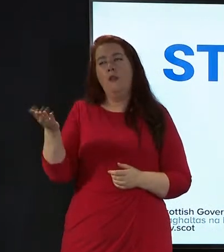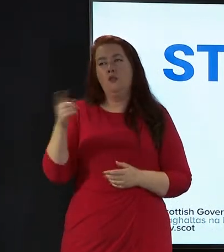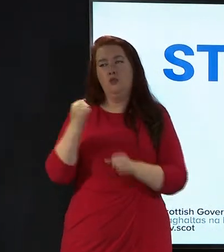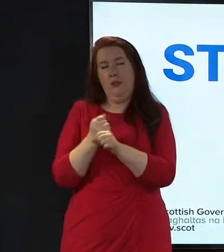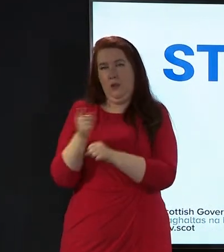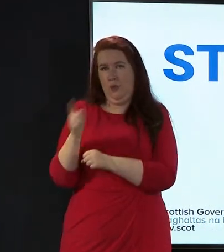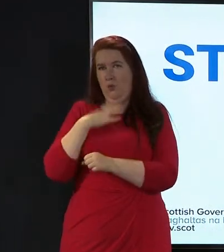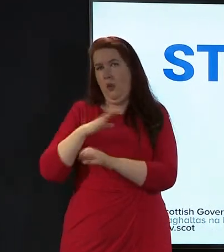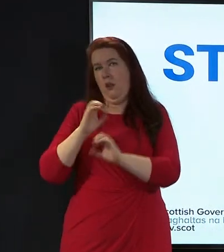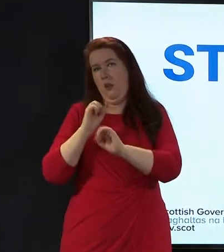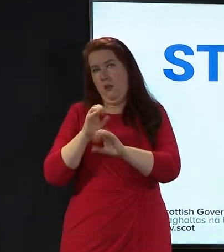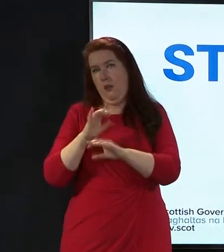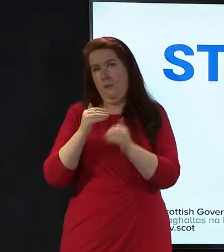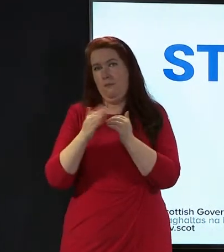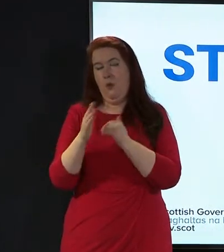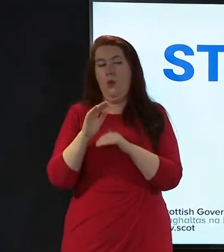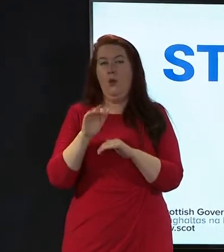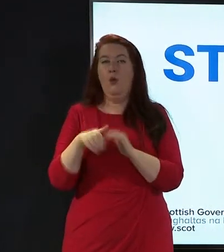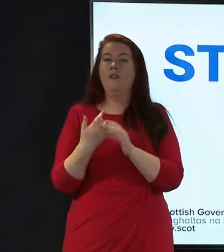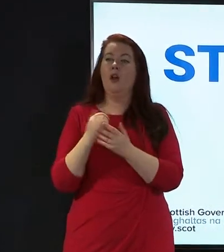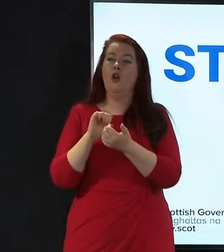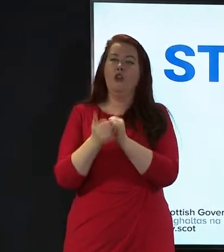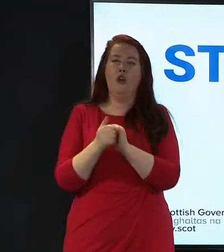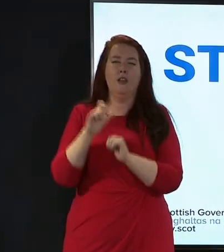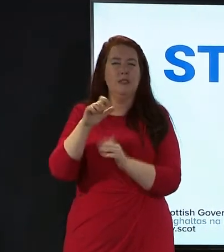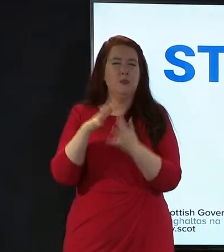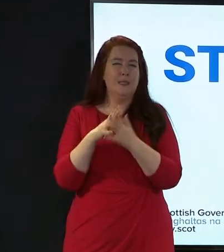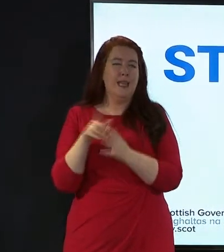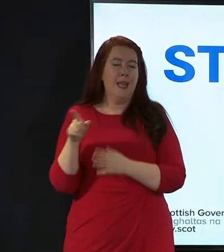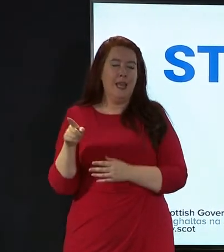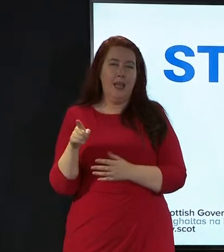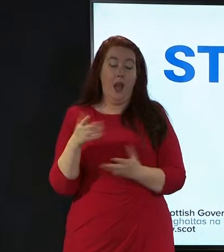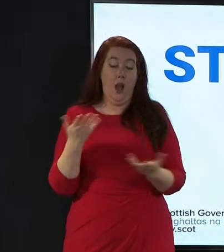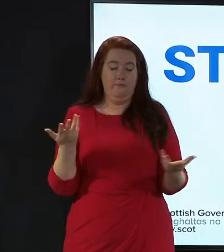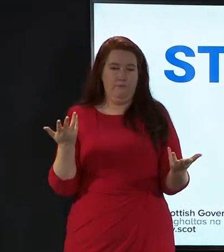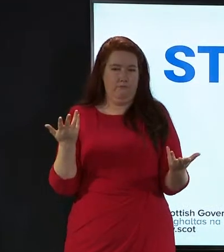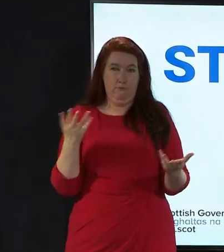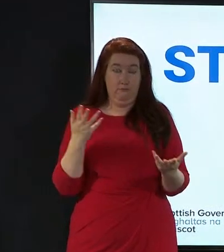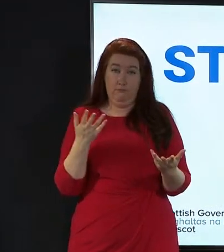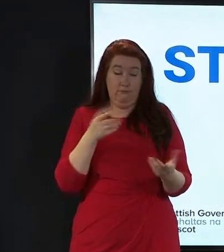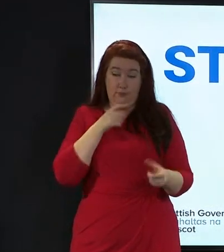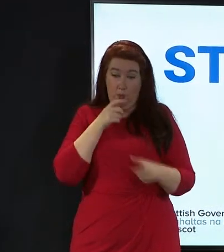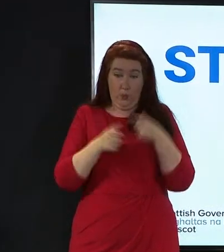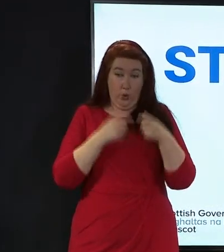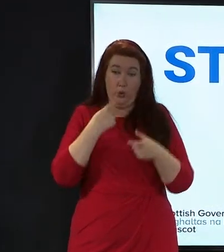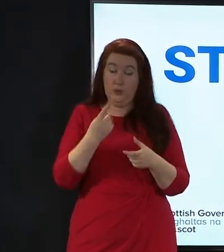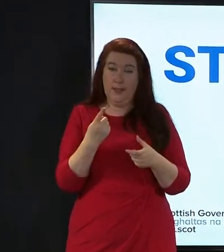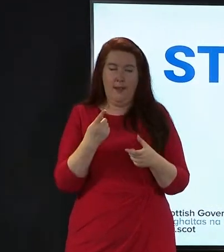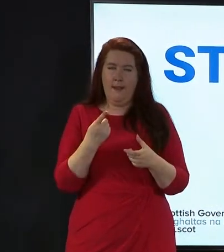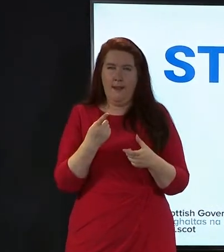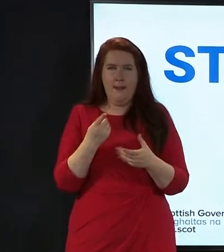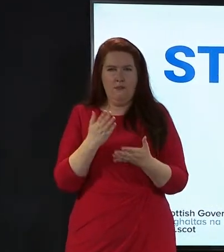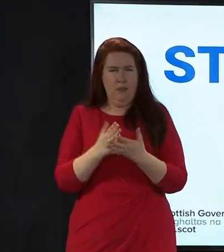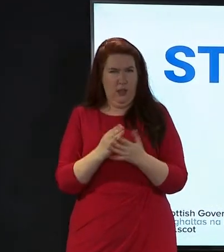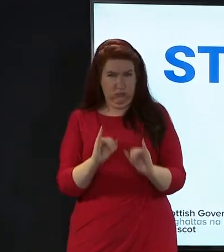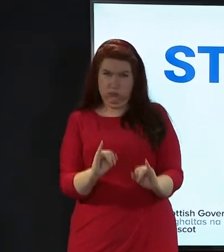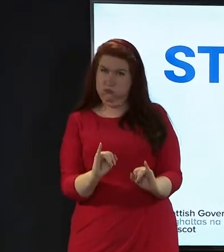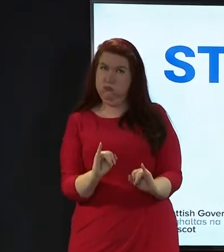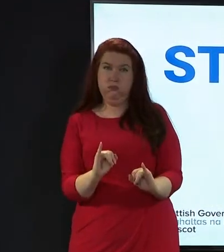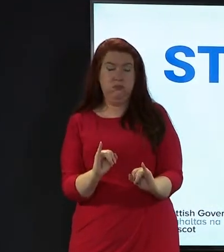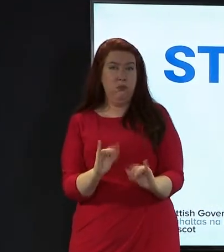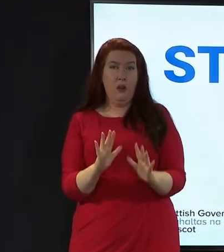to say more about his colleague Chris Whitty. I can't find the words strong enough to deplore and